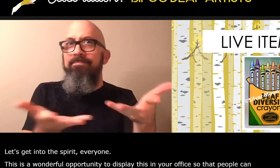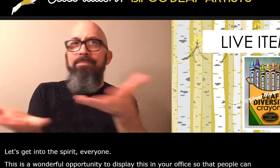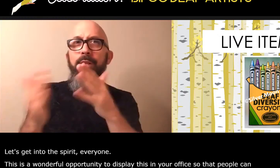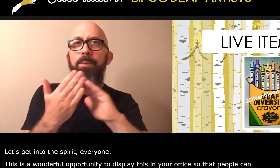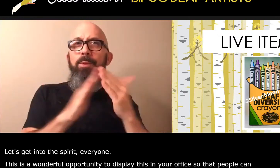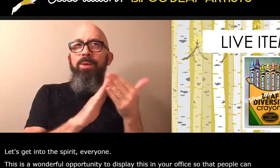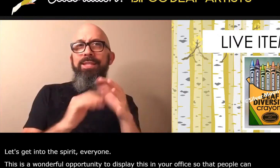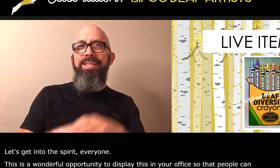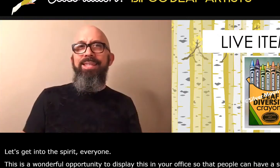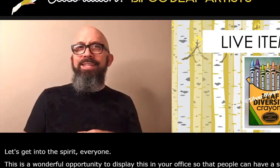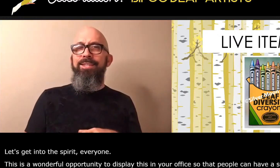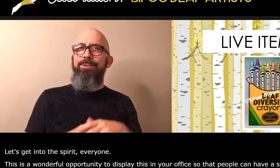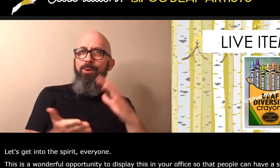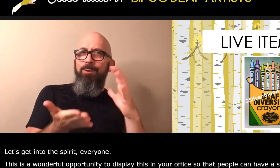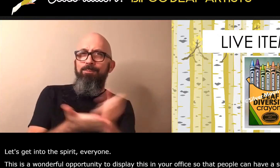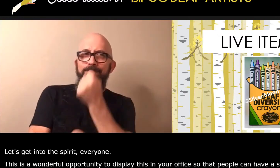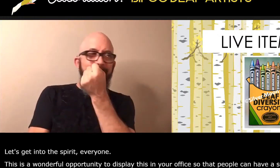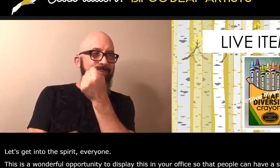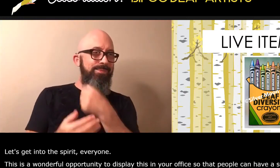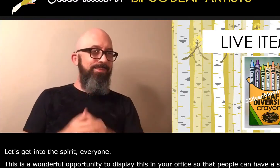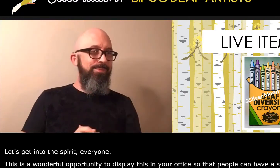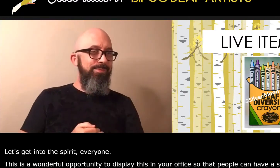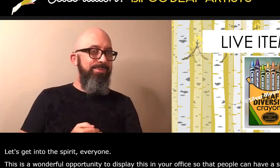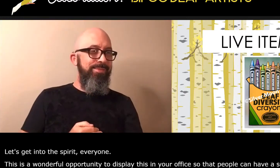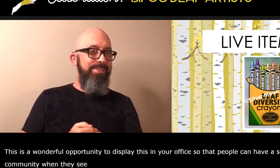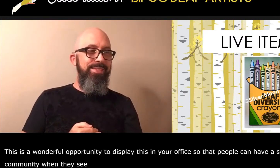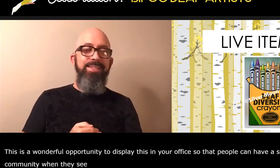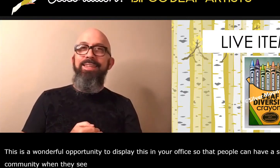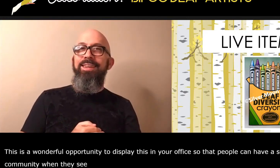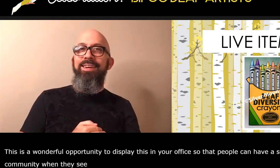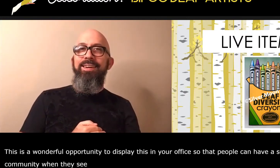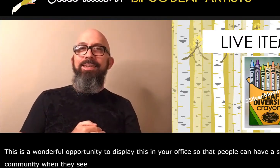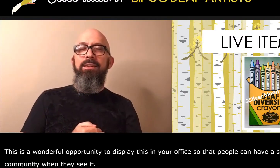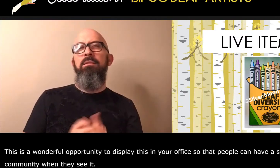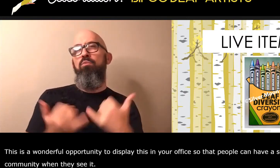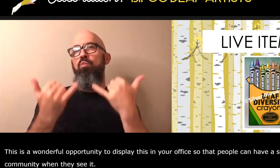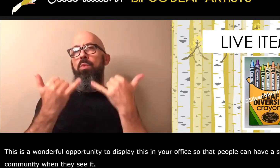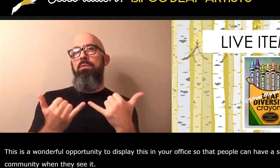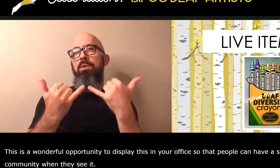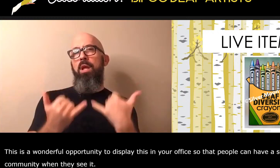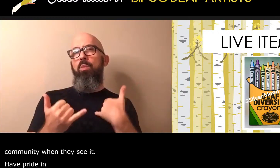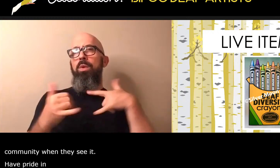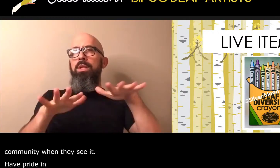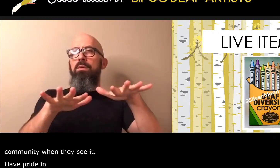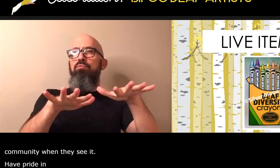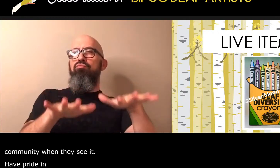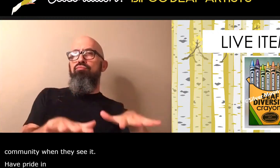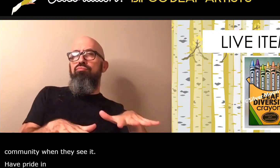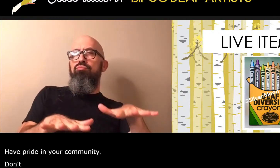in the deaf community when they see it. Have a pride in your community. Don't miss out on this.